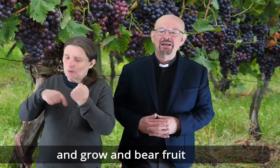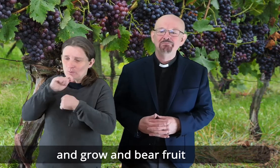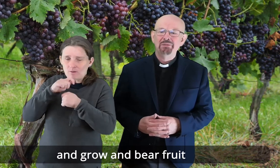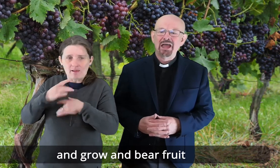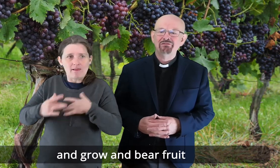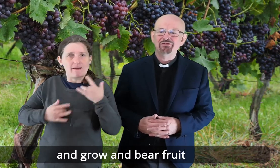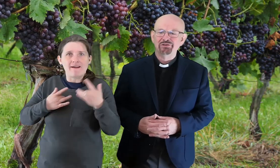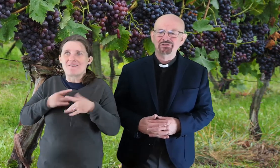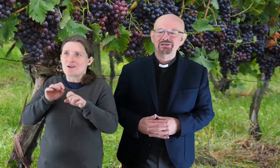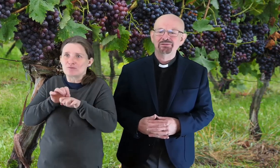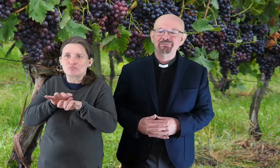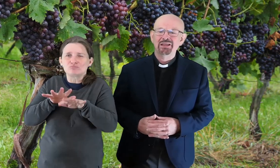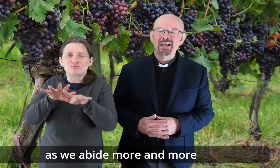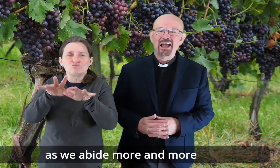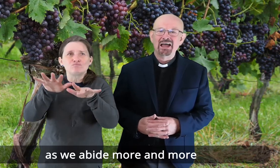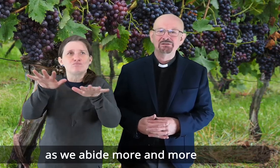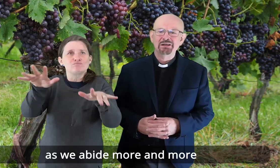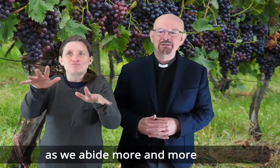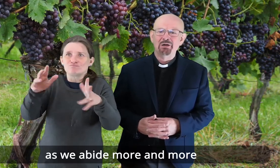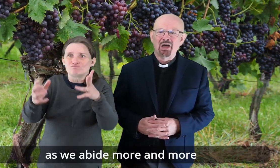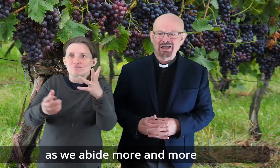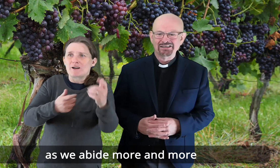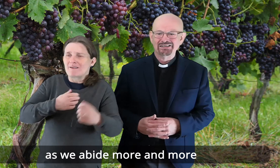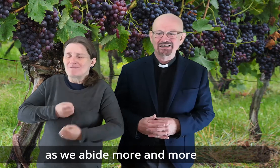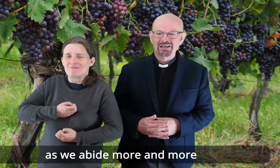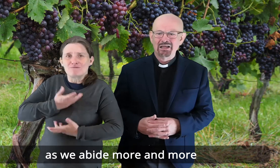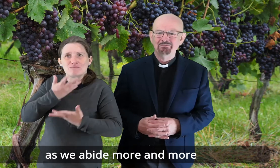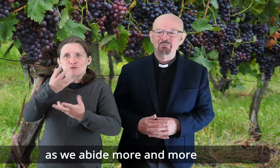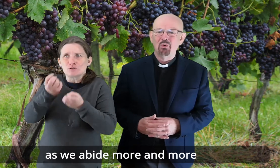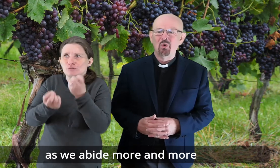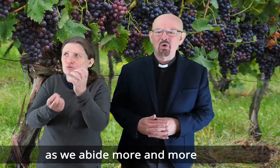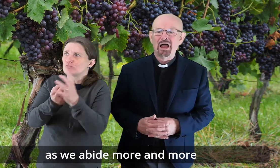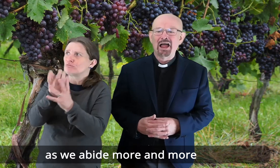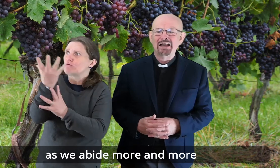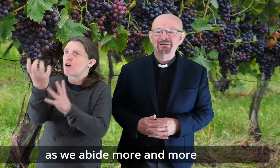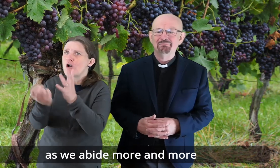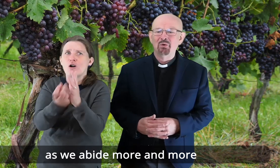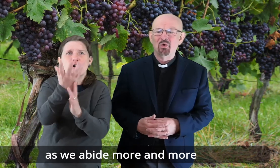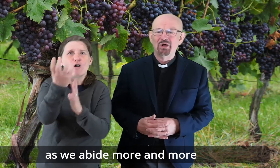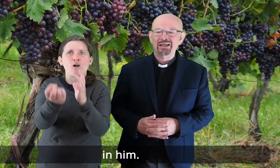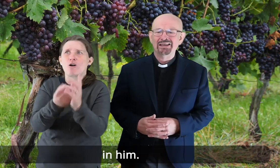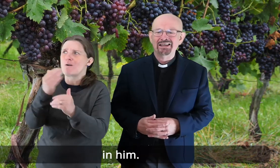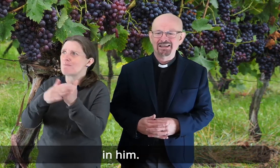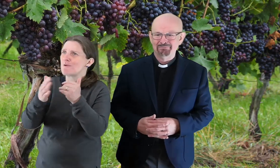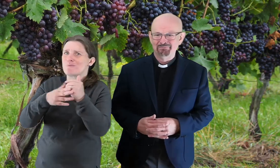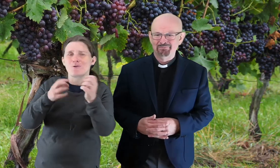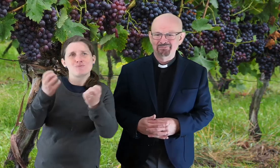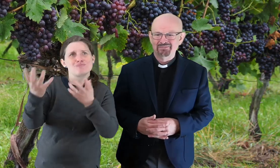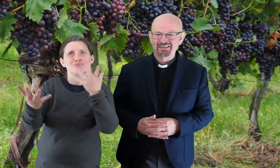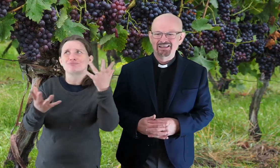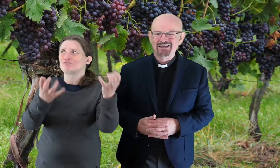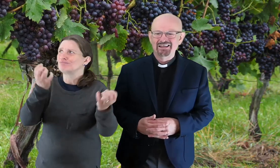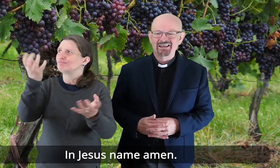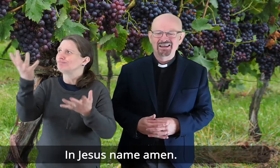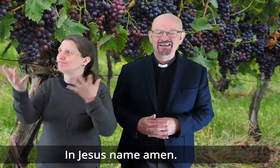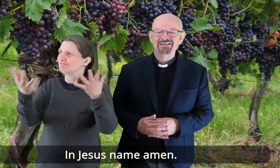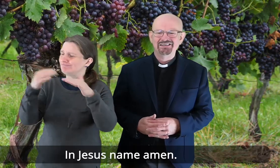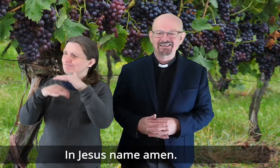bear fruit as we abide more and more in him. In Jesus'